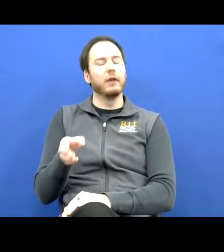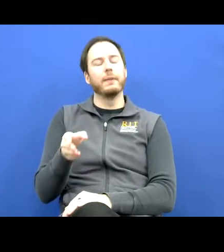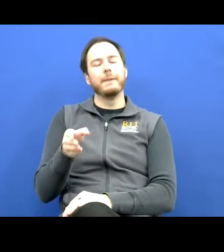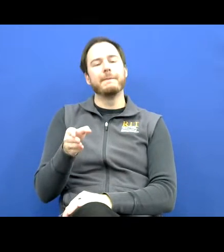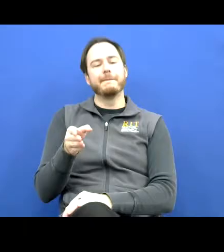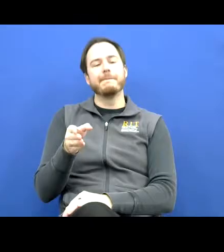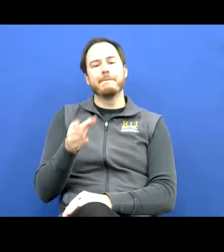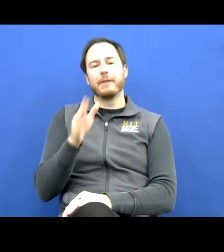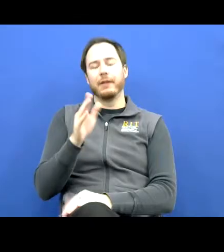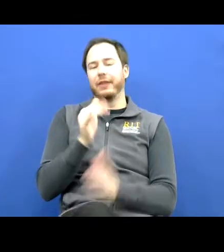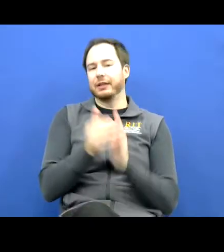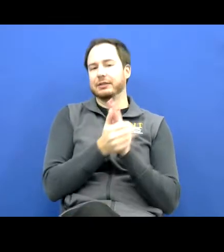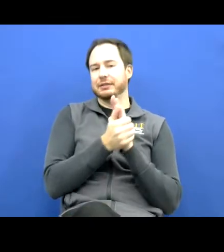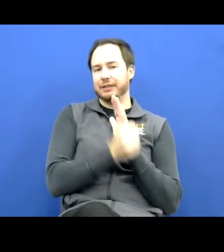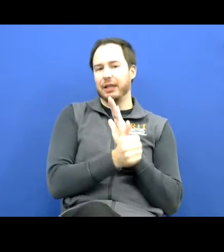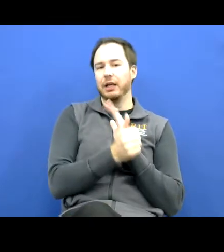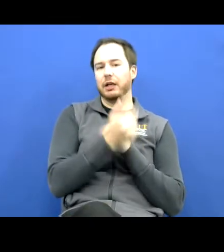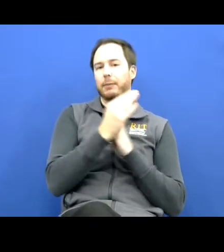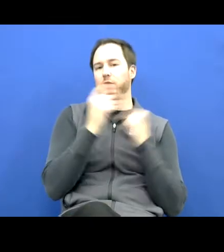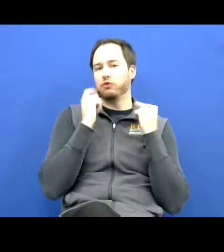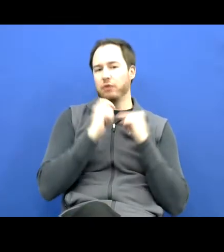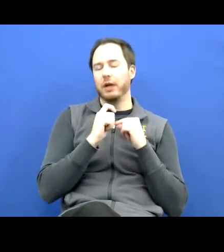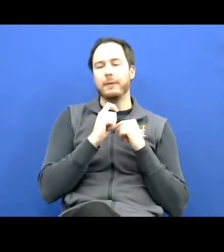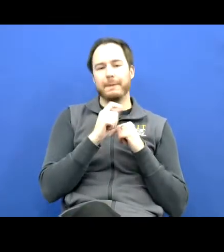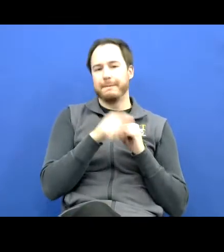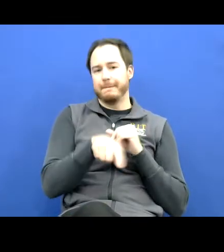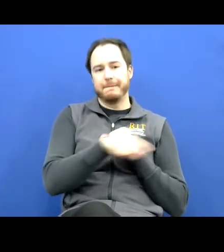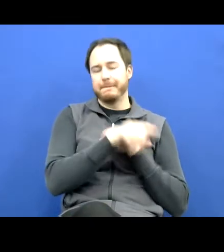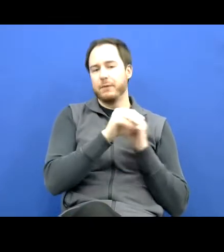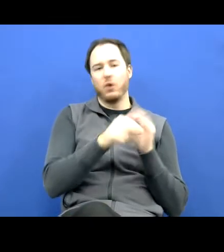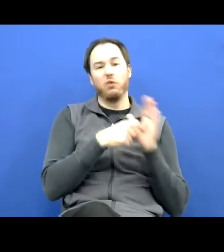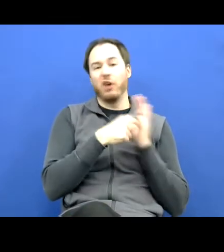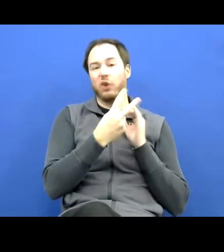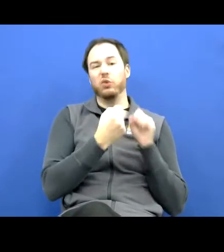of the skilled trades that don't even require a